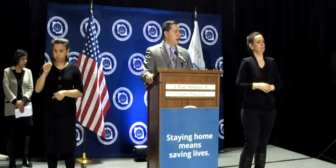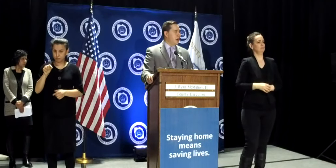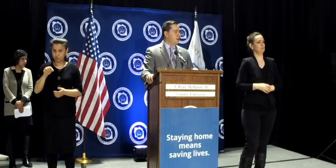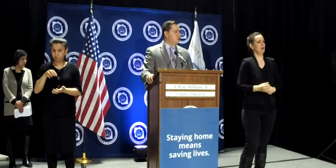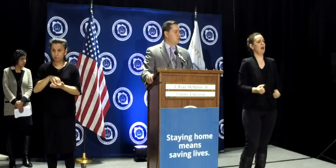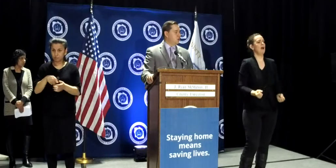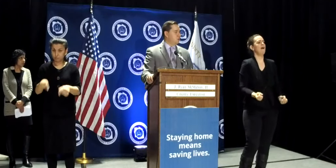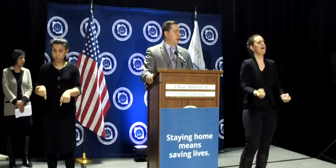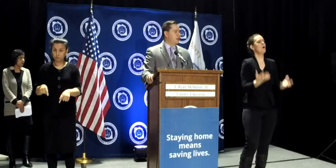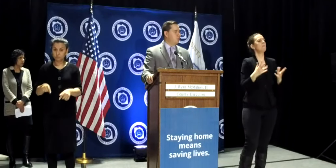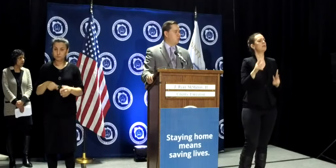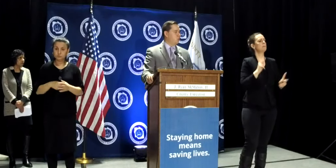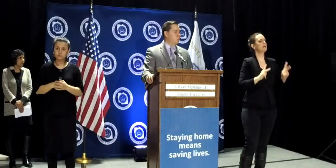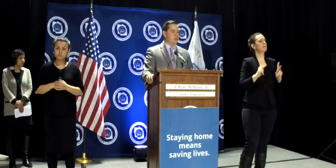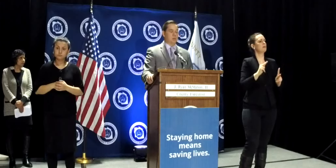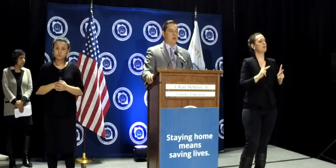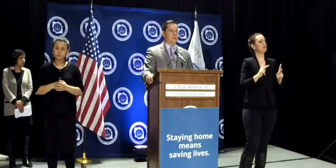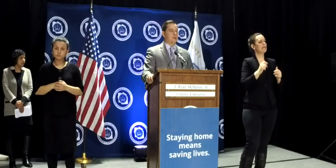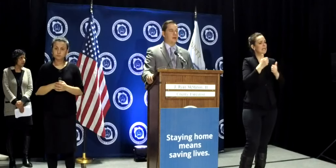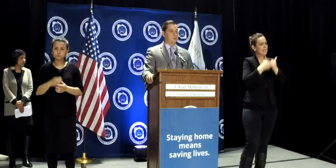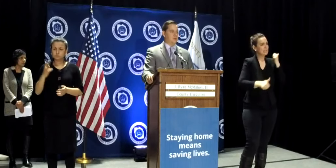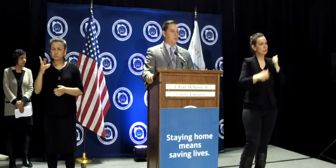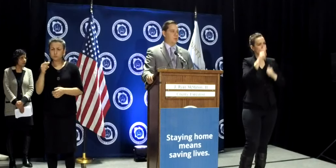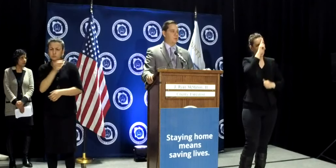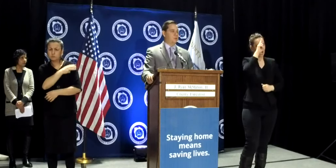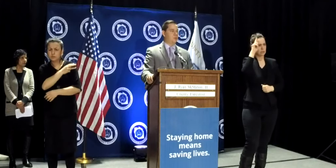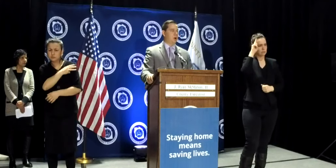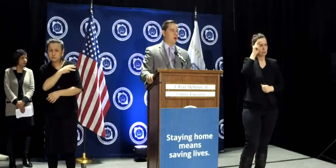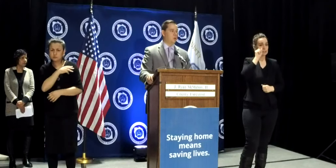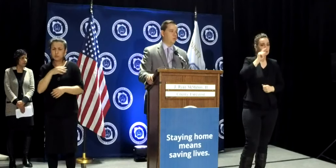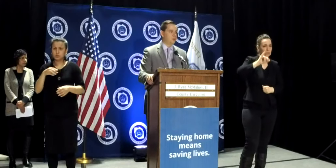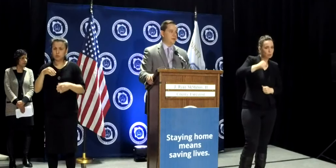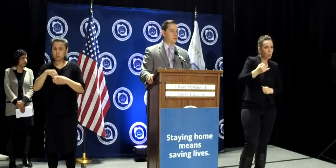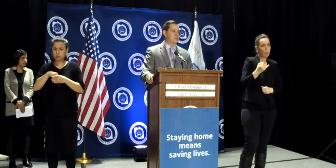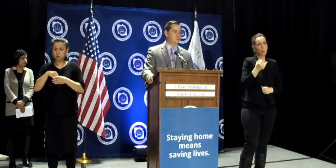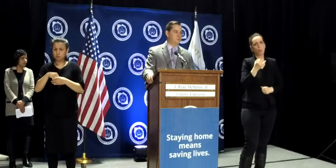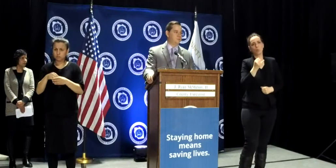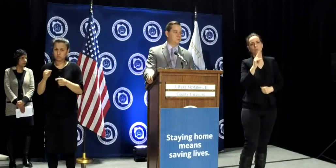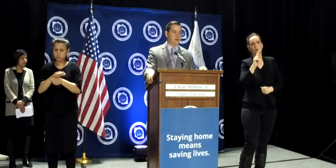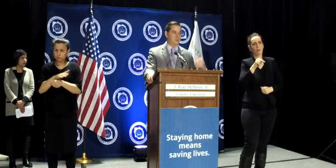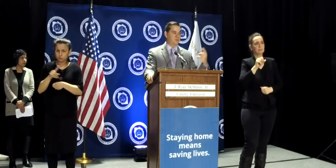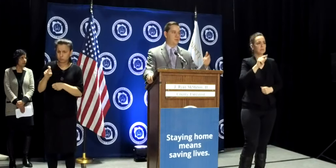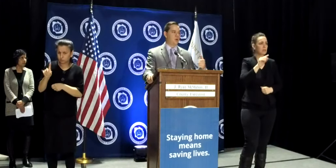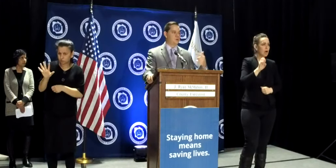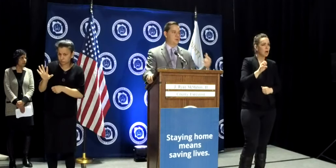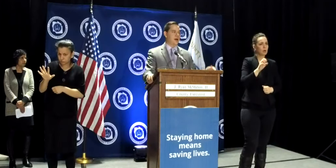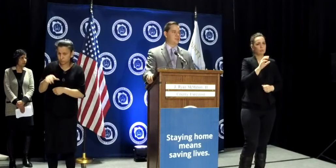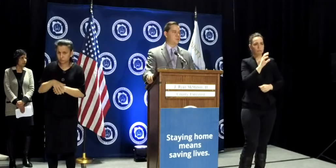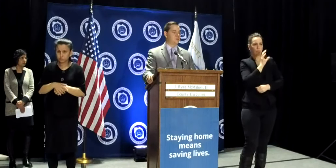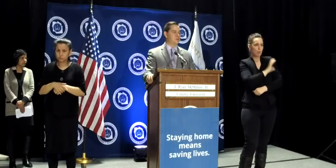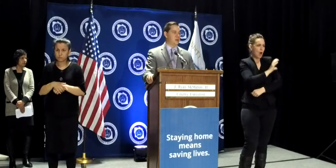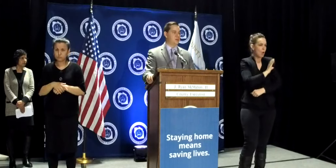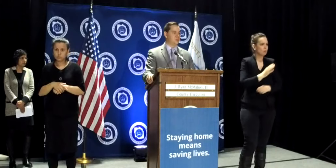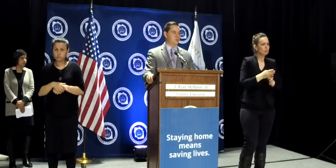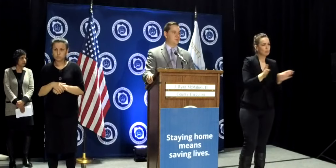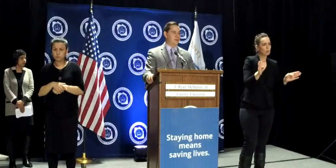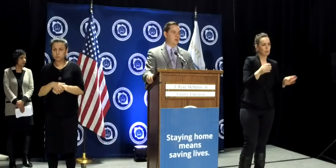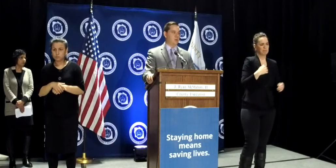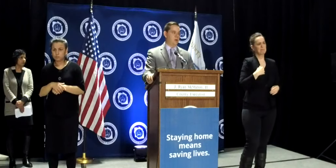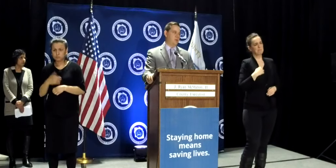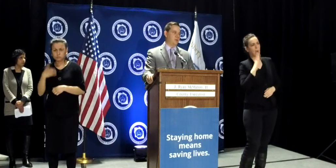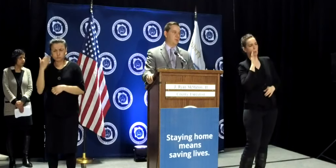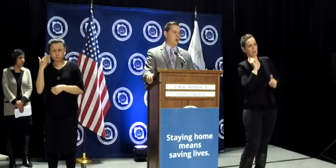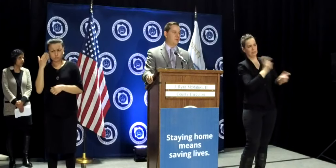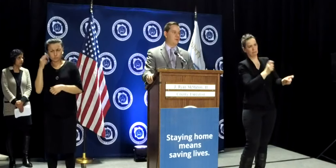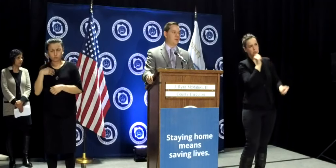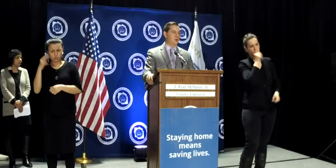hospitals? We could probably bring that number tomorrow. That number flows with the hospitals each day, so the data will